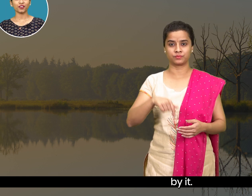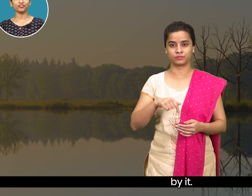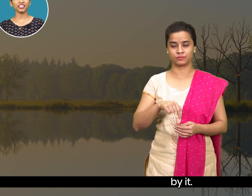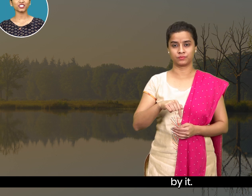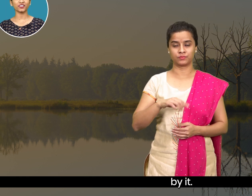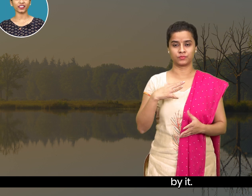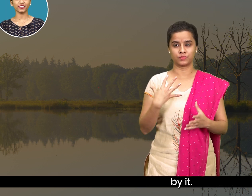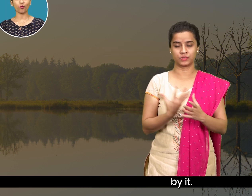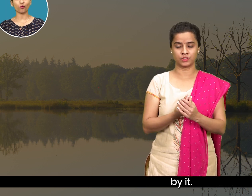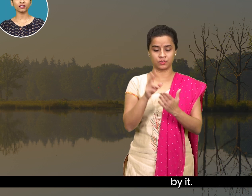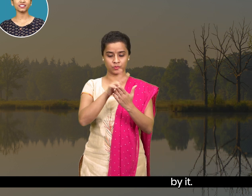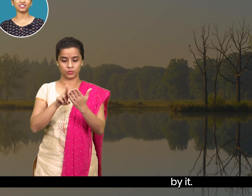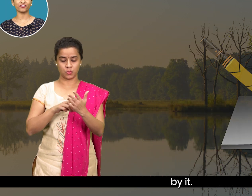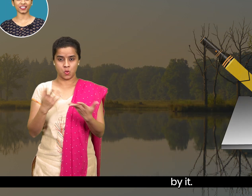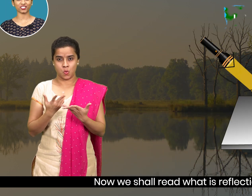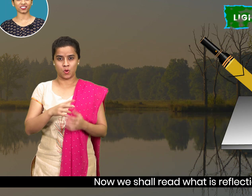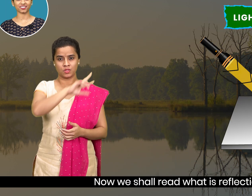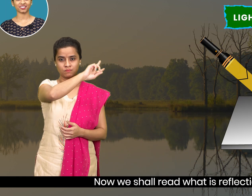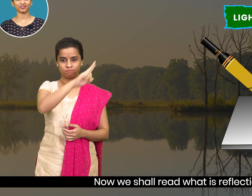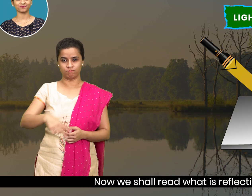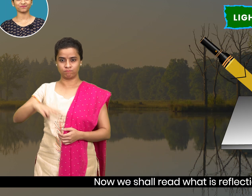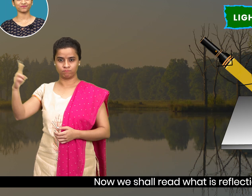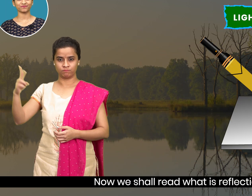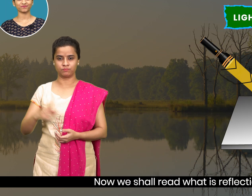Now we shall read what is reflection.